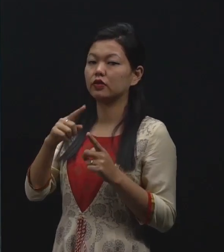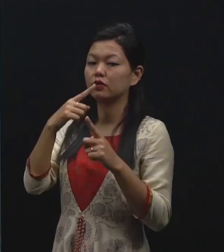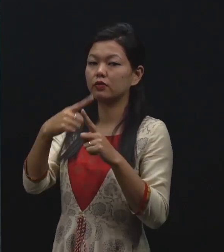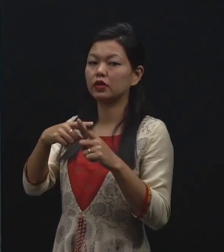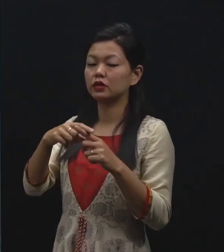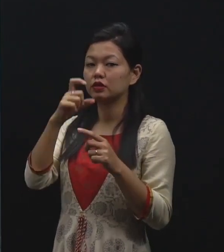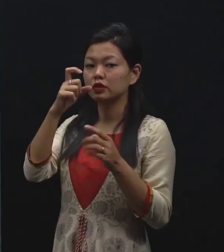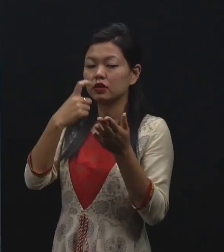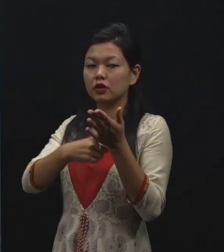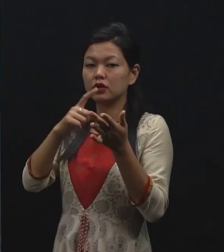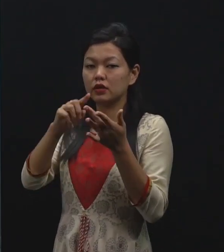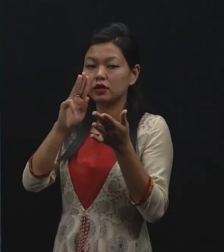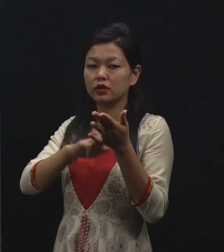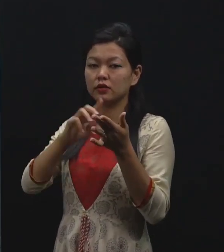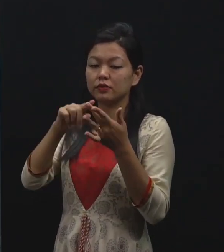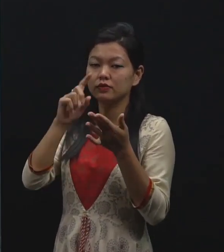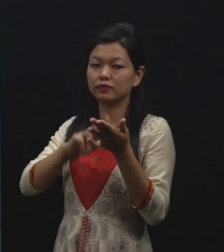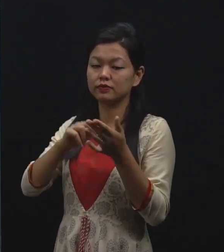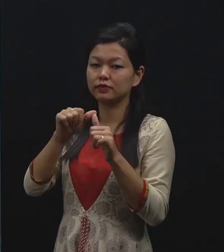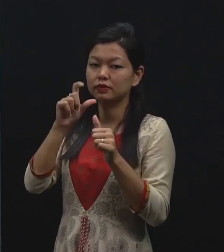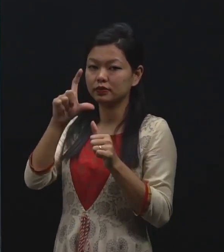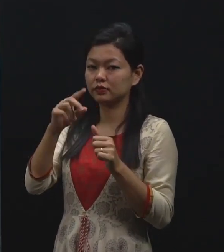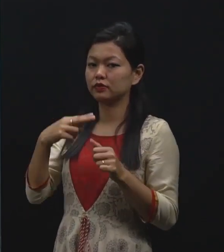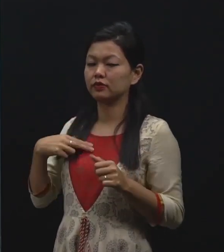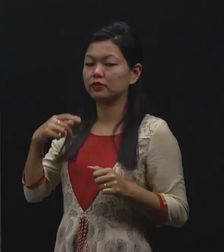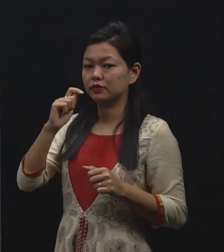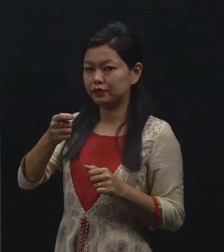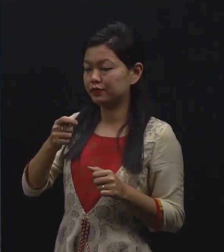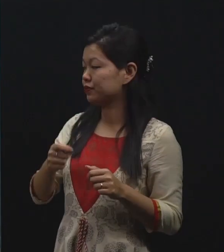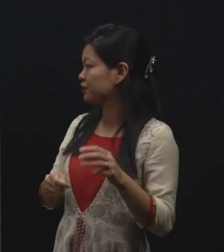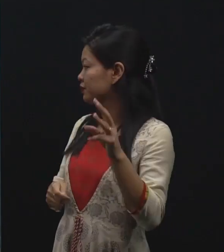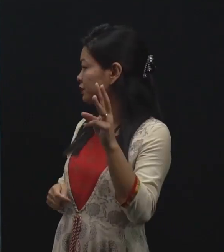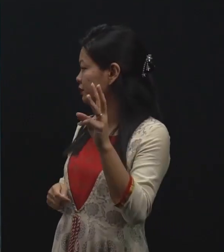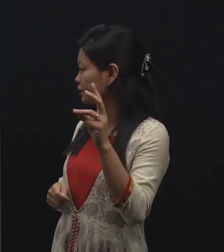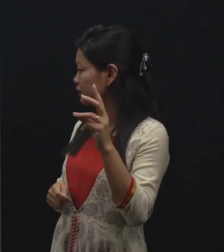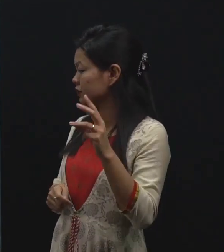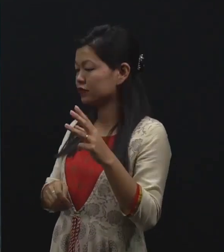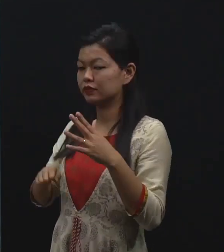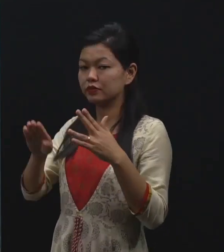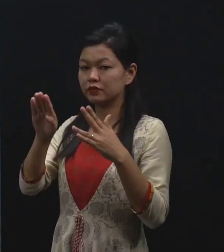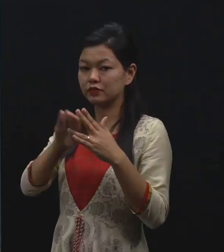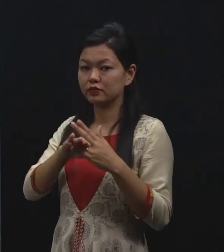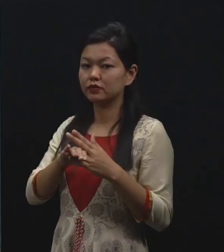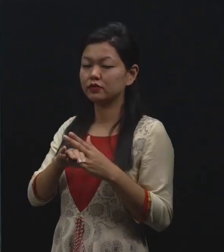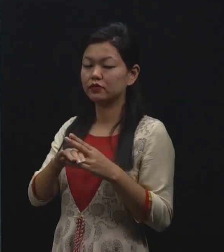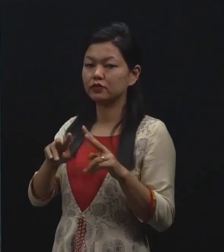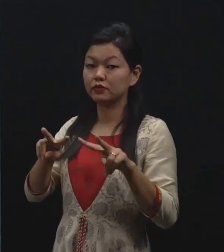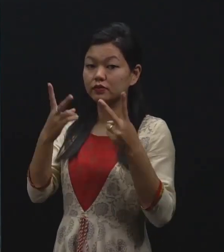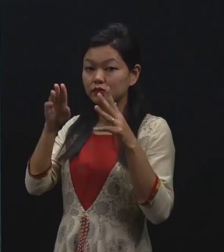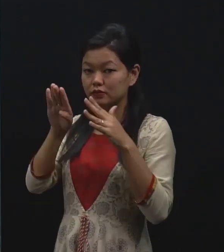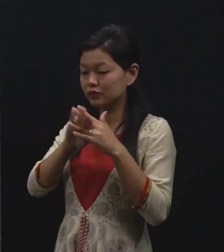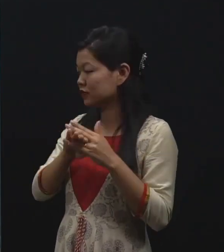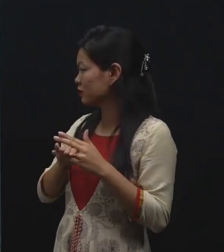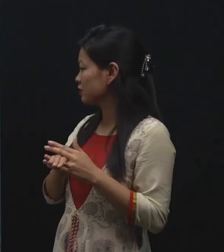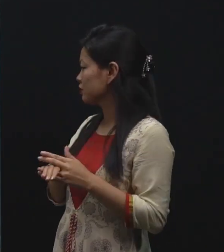in the third point I will explain to you about the difference between the role of the courts. Of course, the